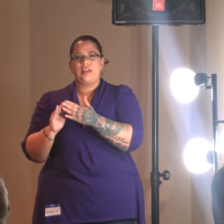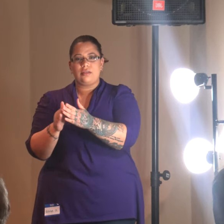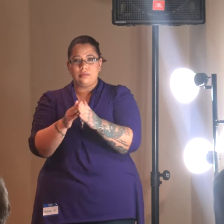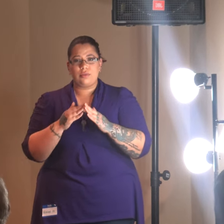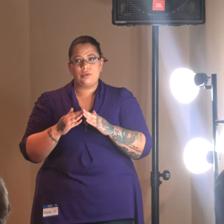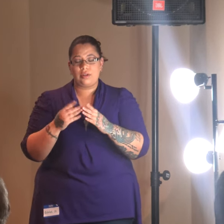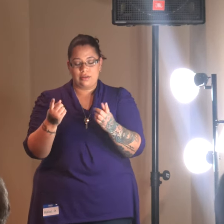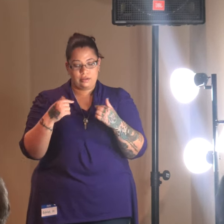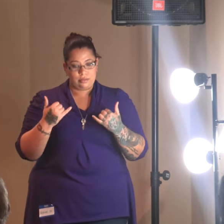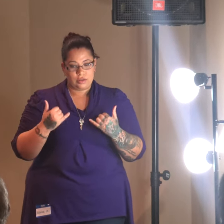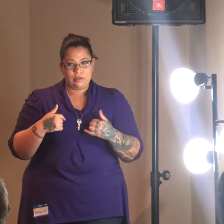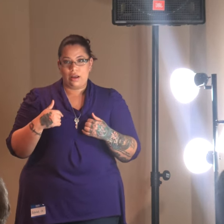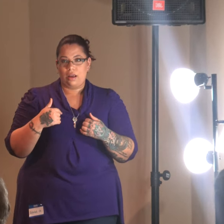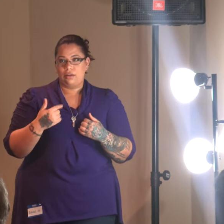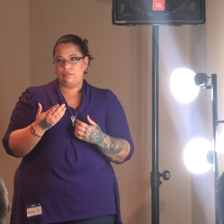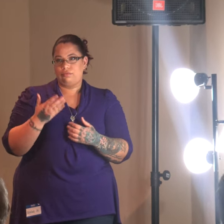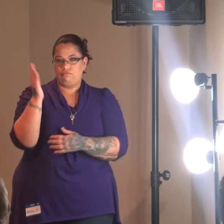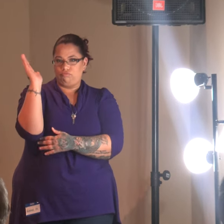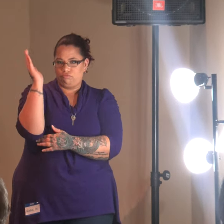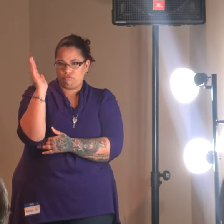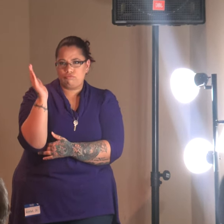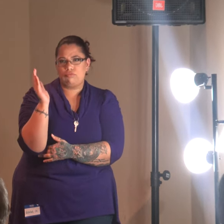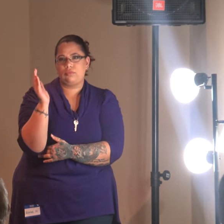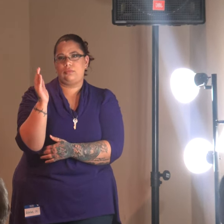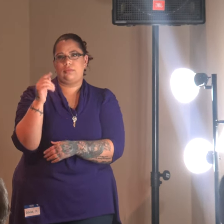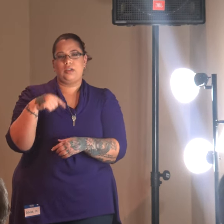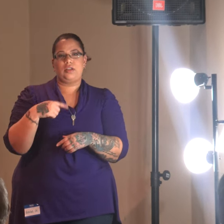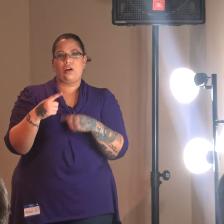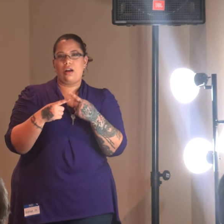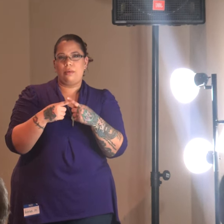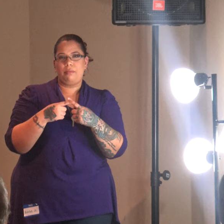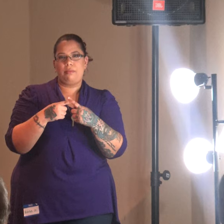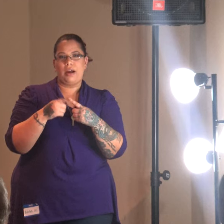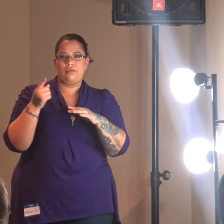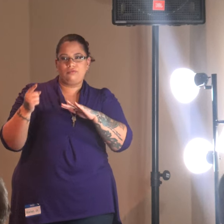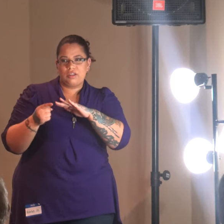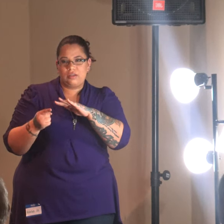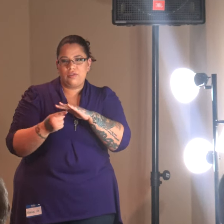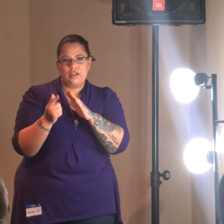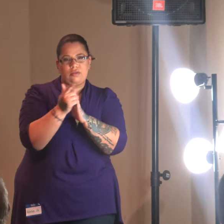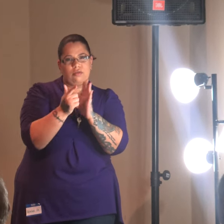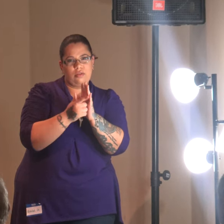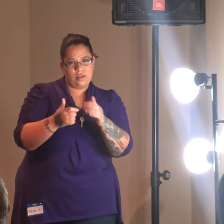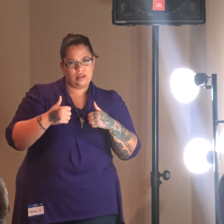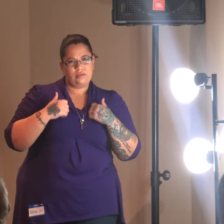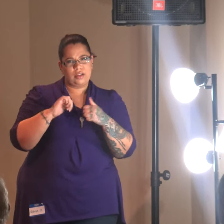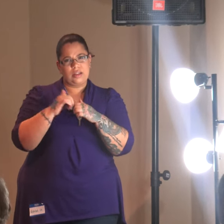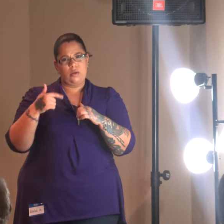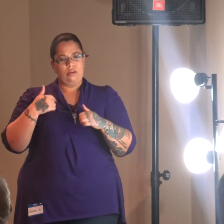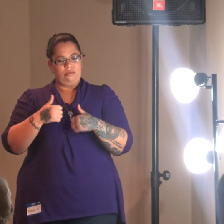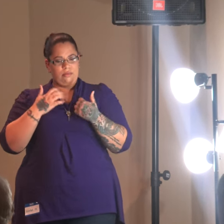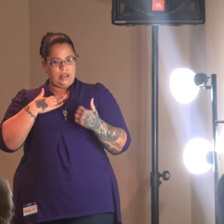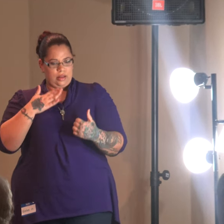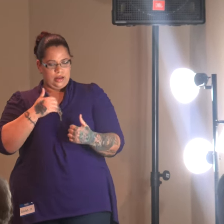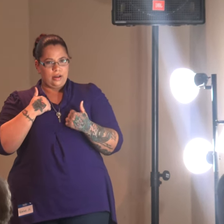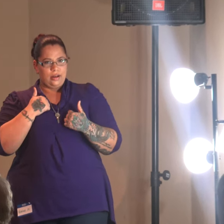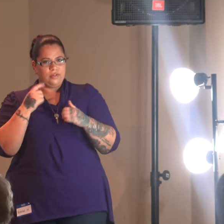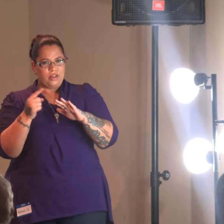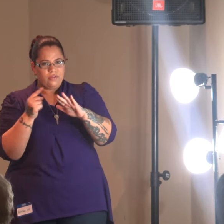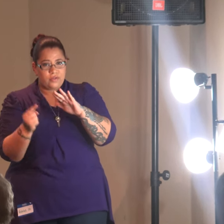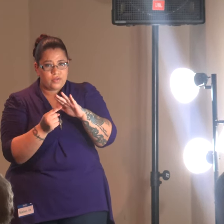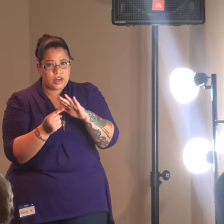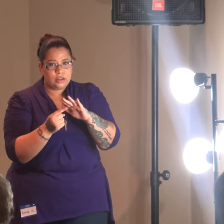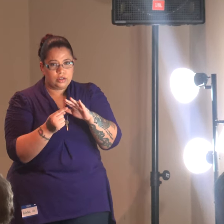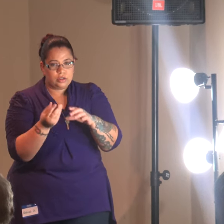today and give this talk about adventures in lawful living, because that's kind of how I live my life. It's an adventure living